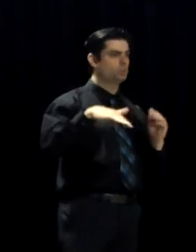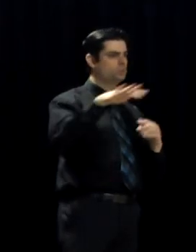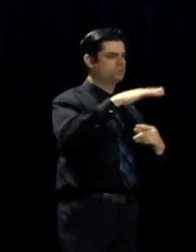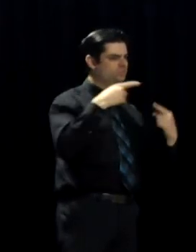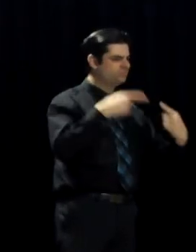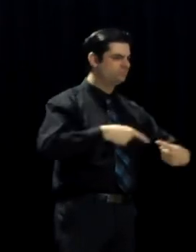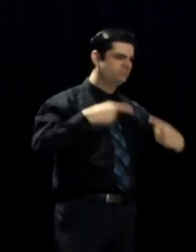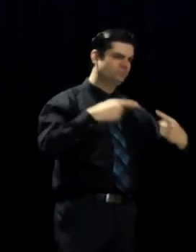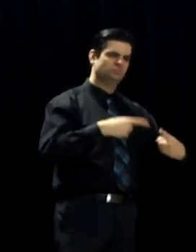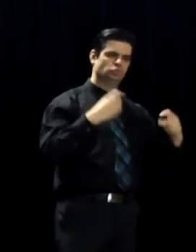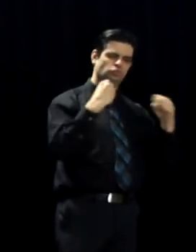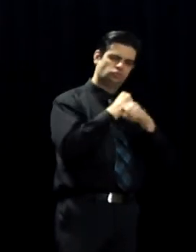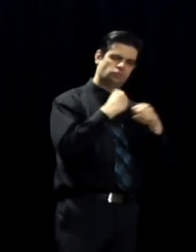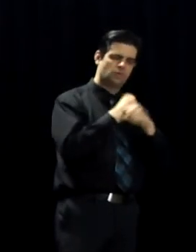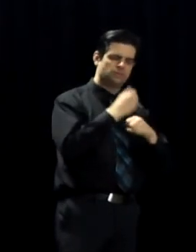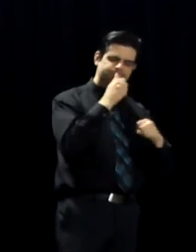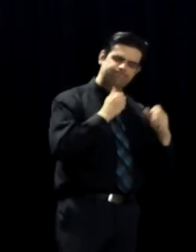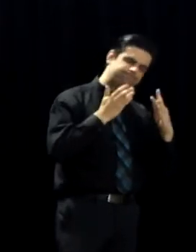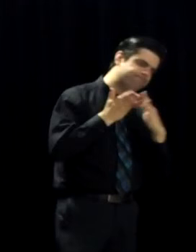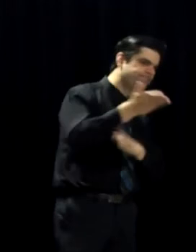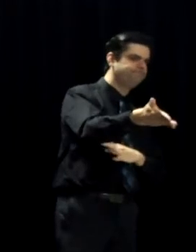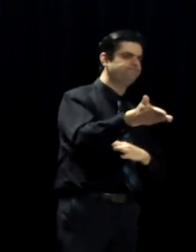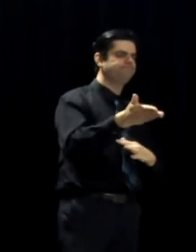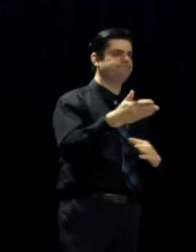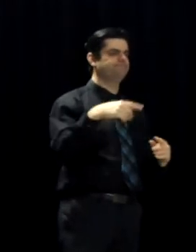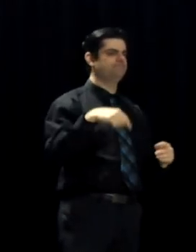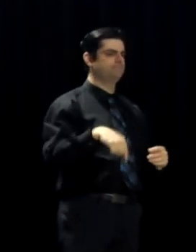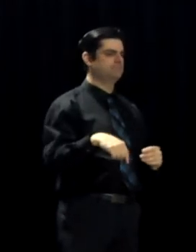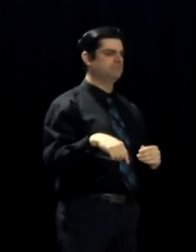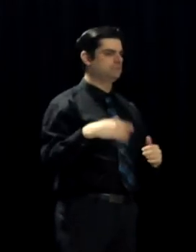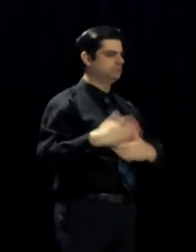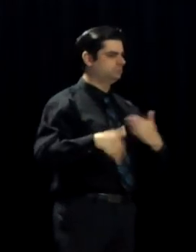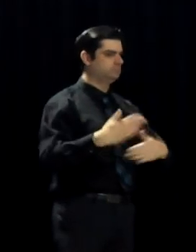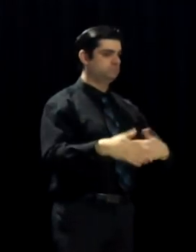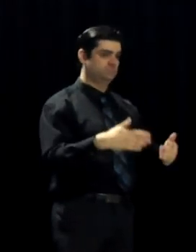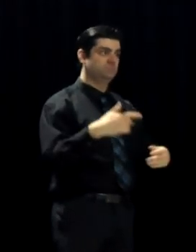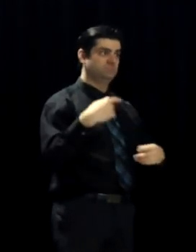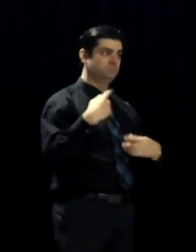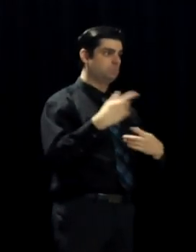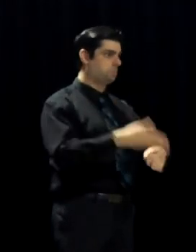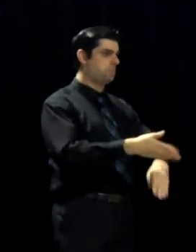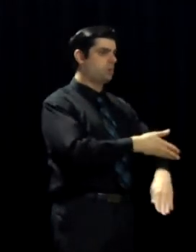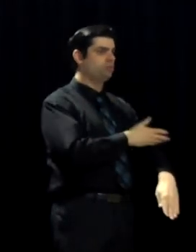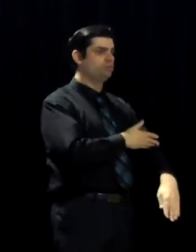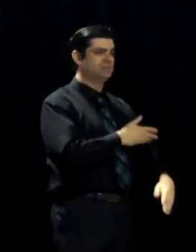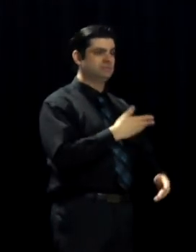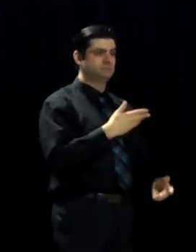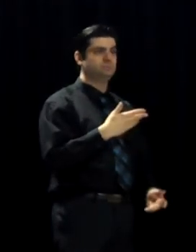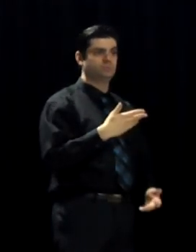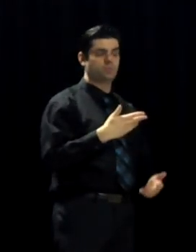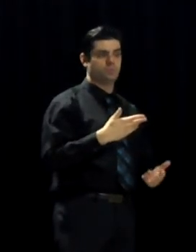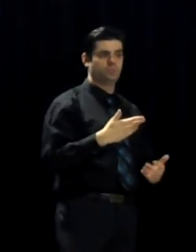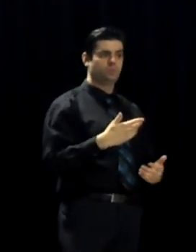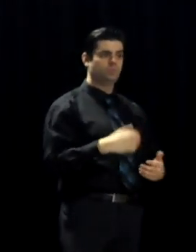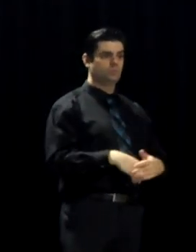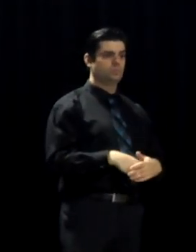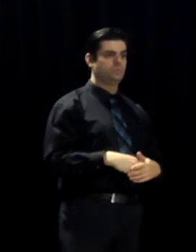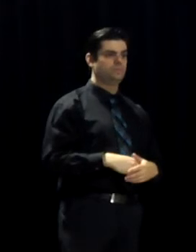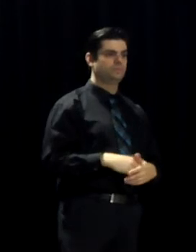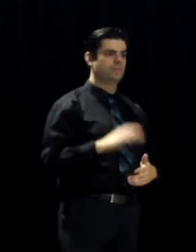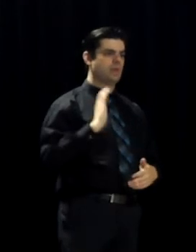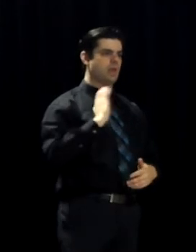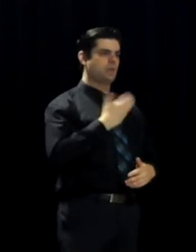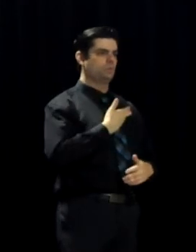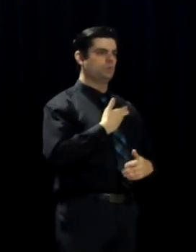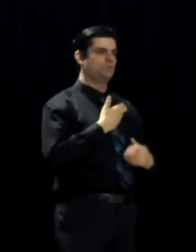this virus, and we're making so much progress. And we're getting back these freedoms that were